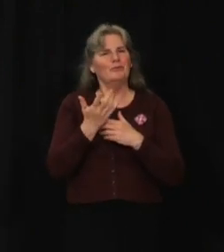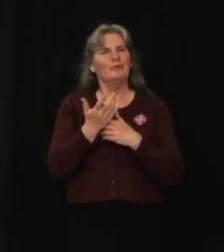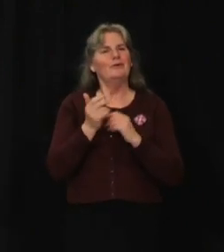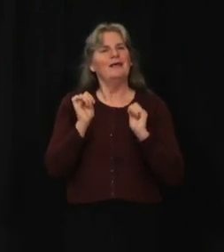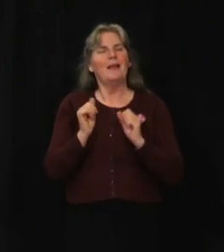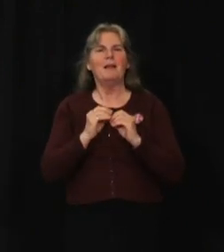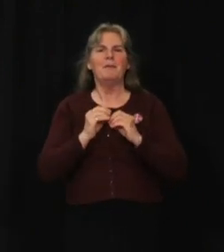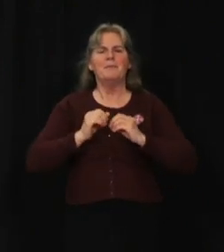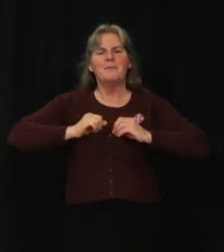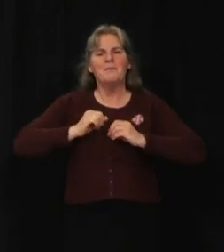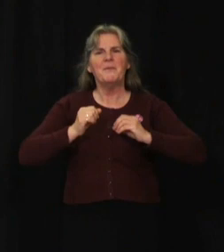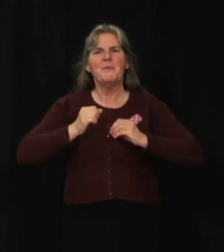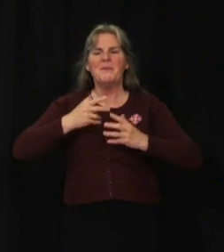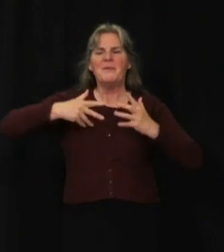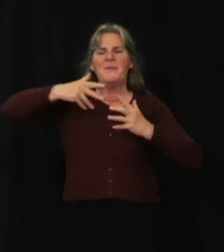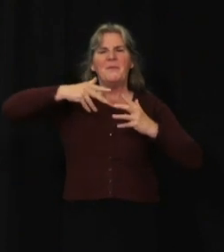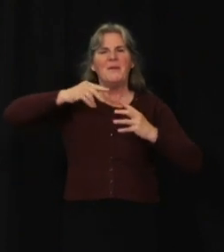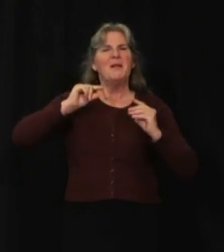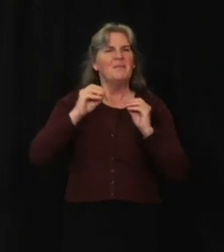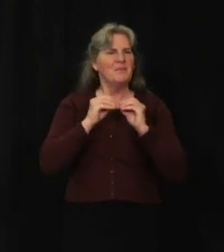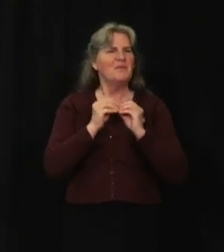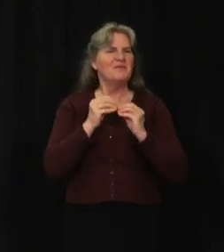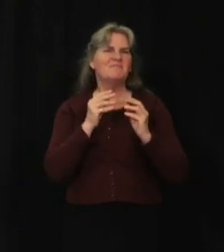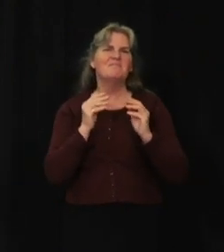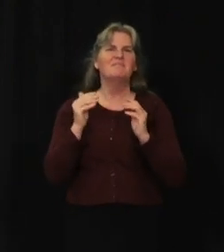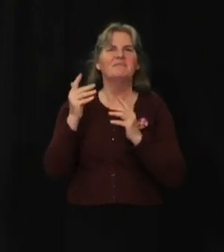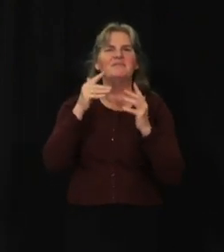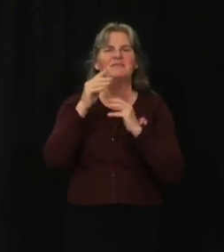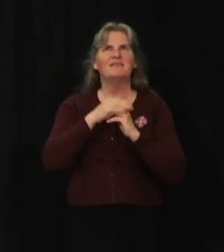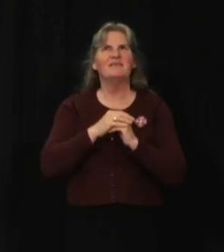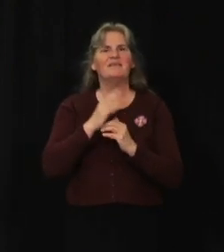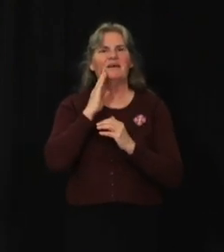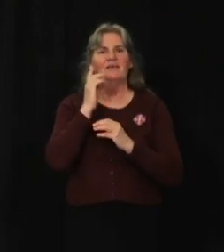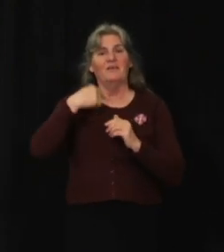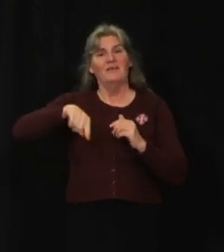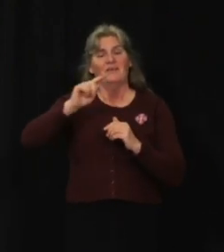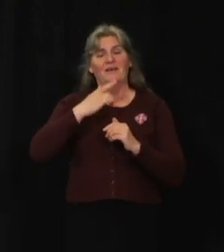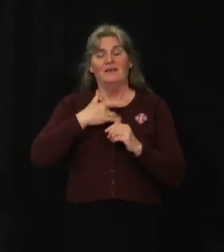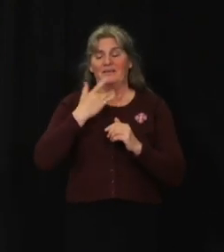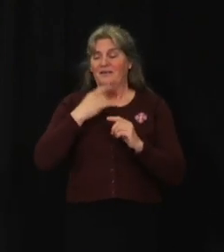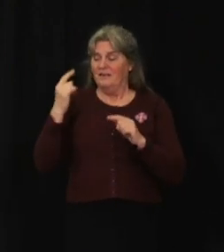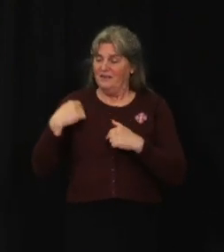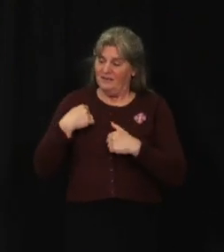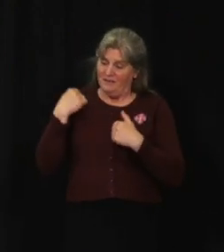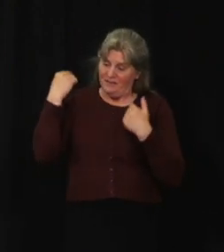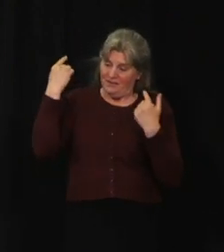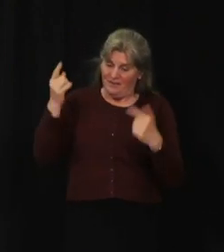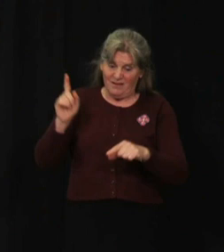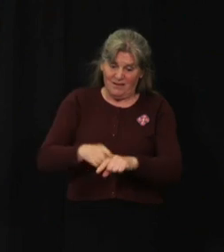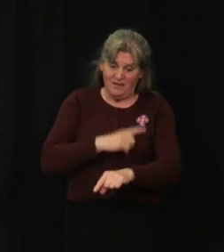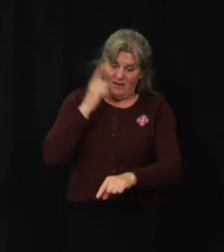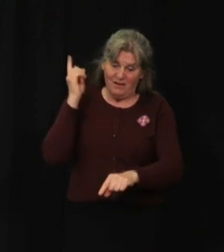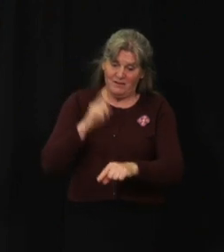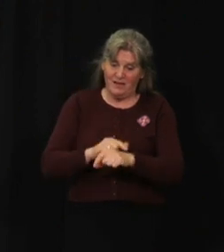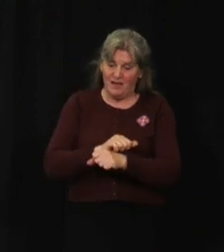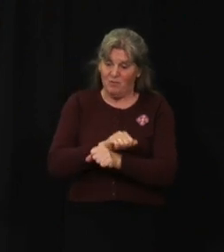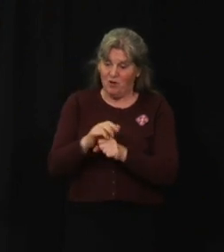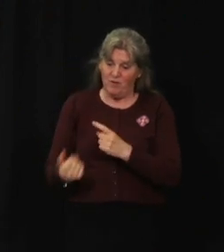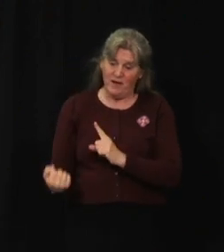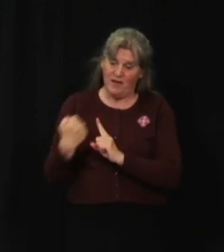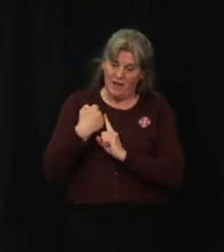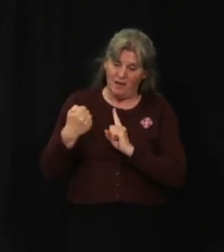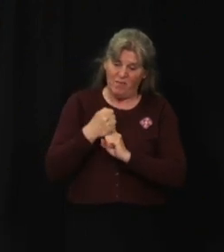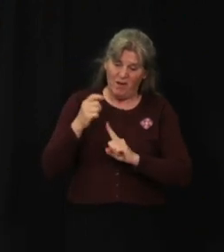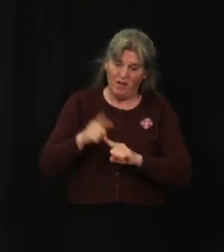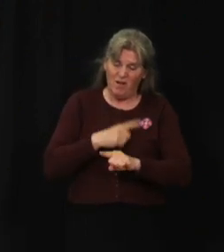able to move amongst Yukoners. While it feels like we've been dealing with COVID-19 related impacts for an absolute